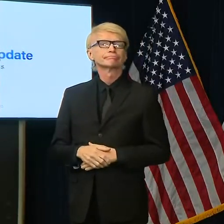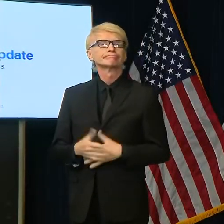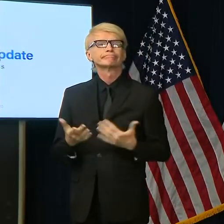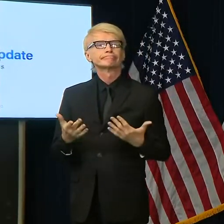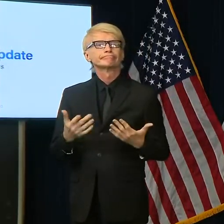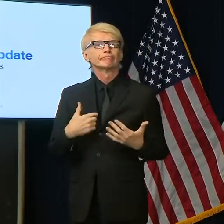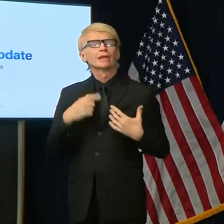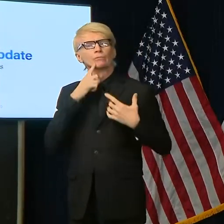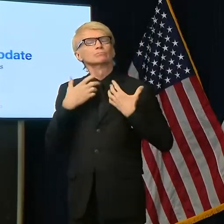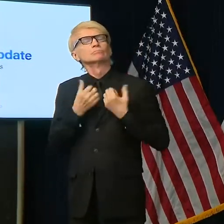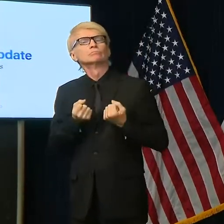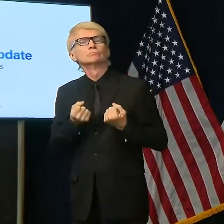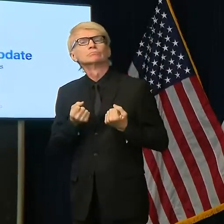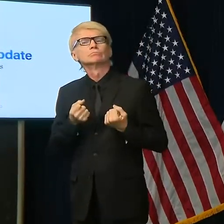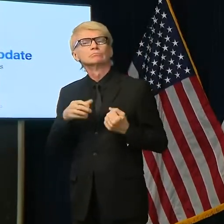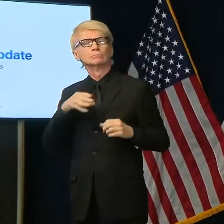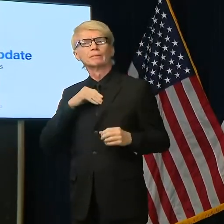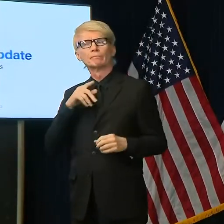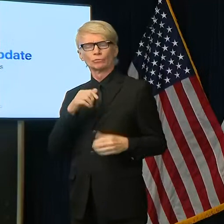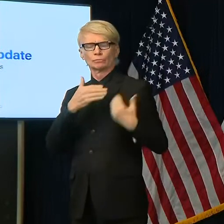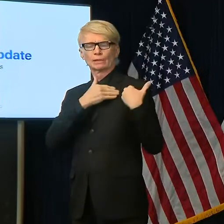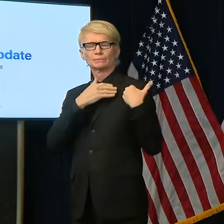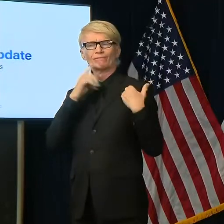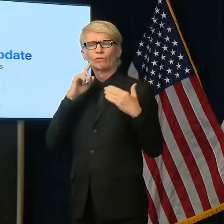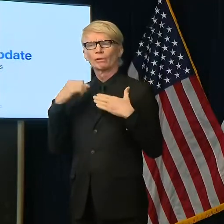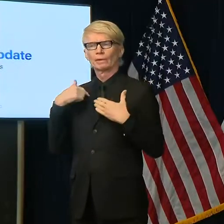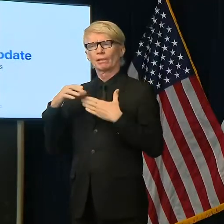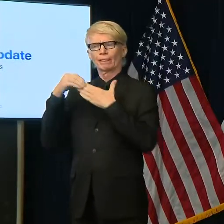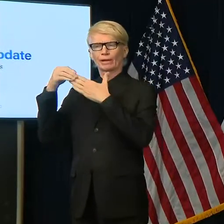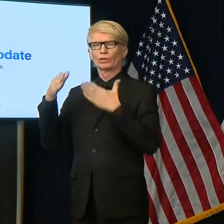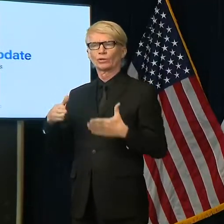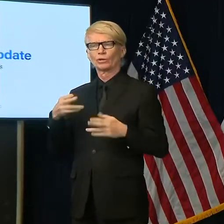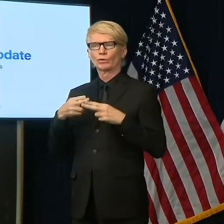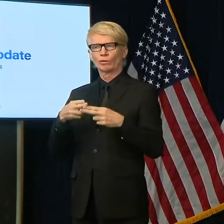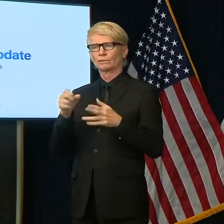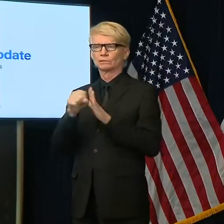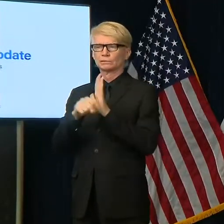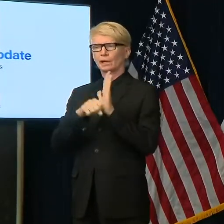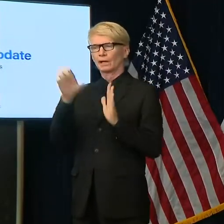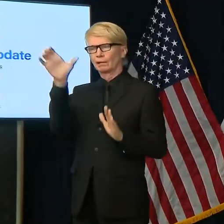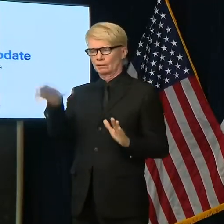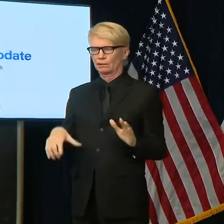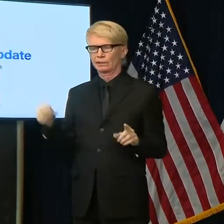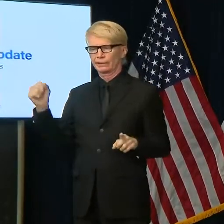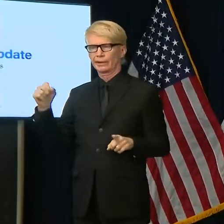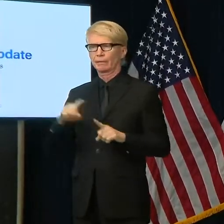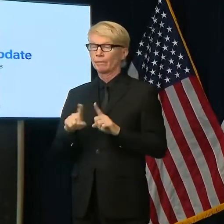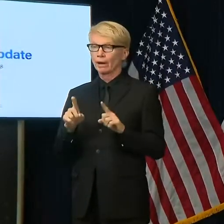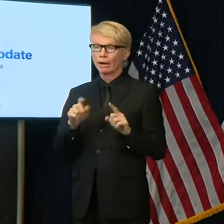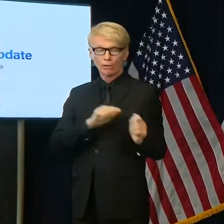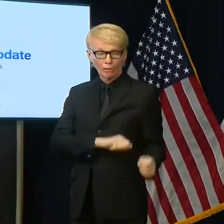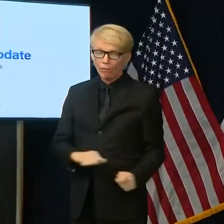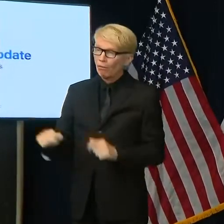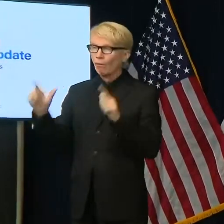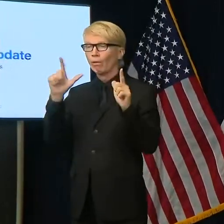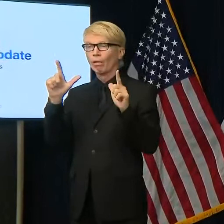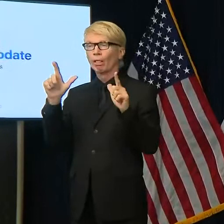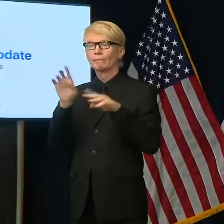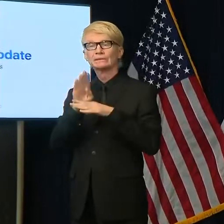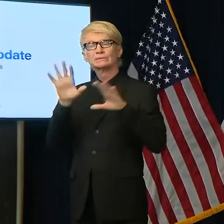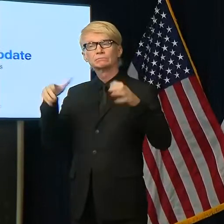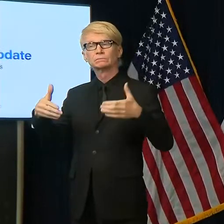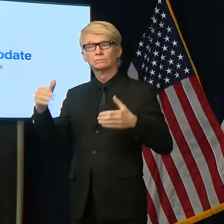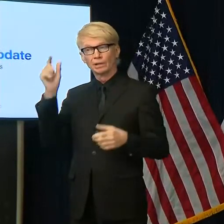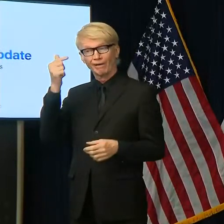the responsibility of leadership of the state, and that means that everything that happens across state government to some degree or